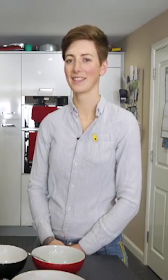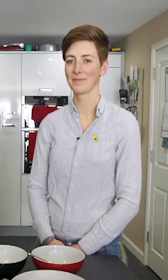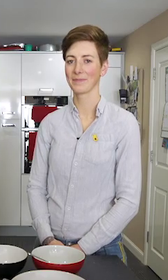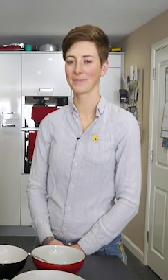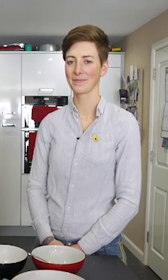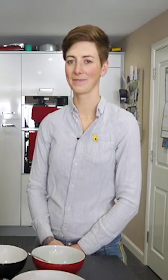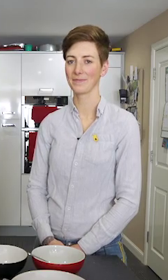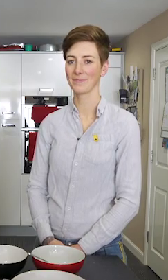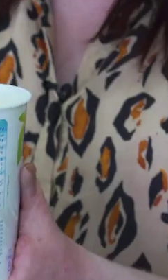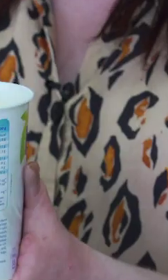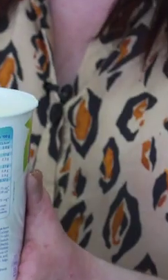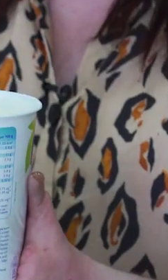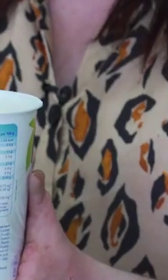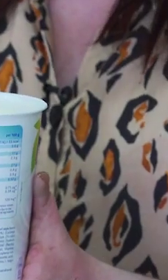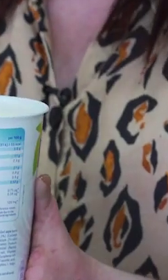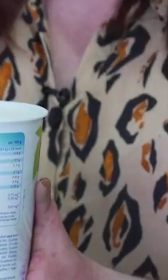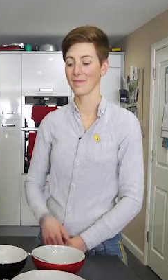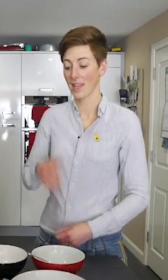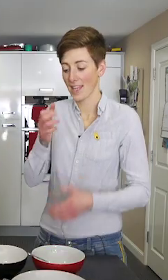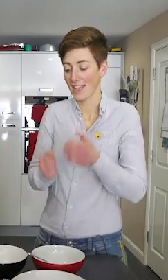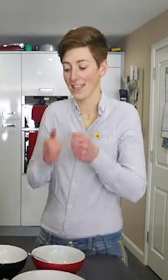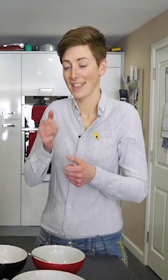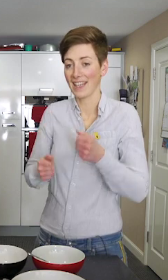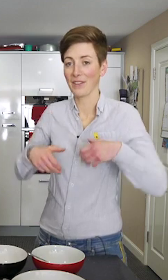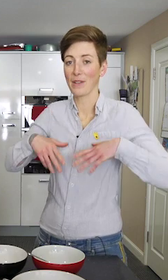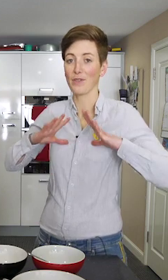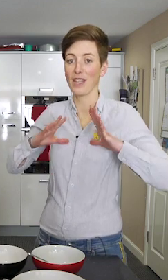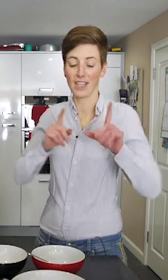For this recipe you will need dairy-free yoghurt,